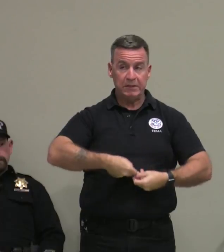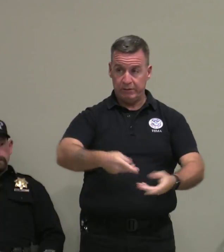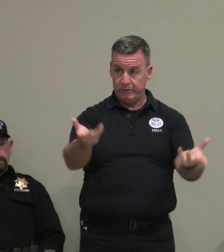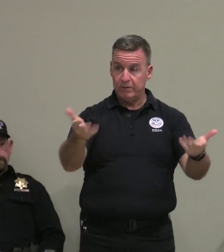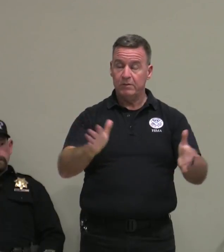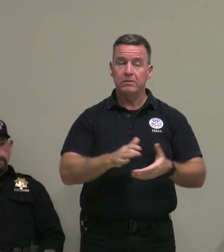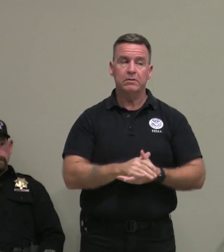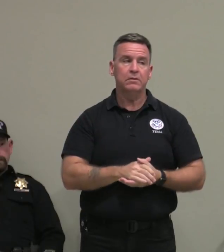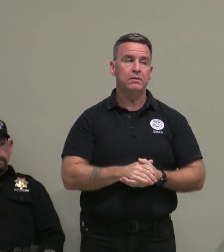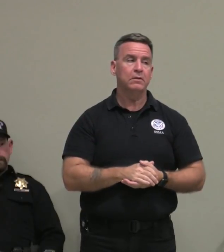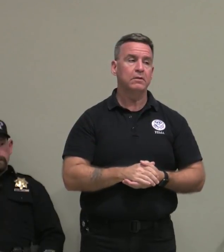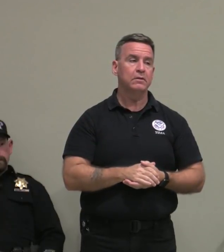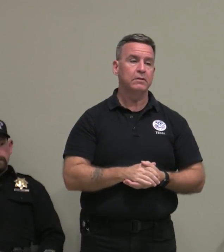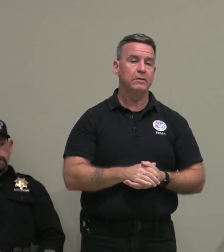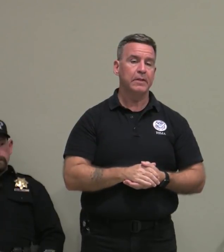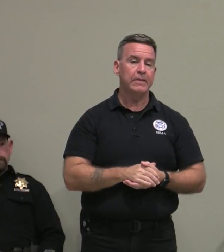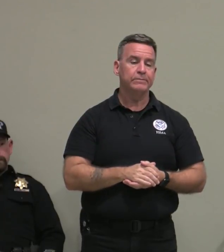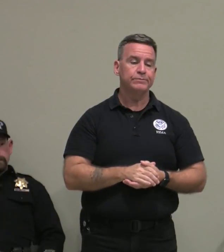given.